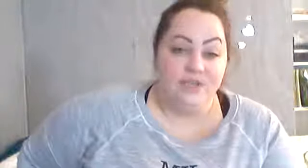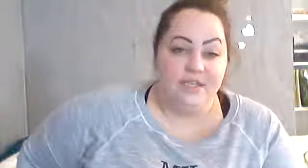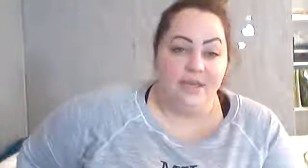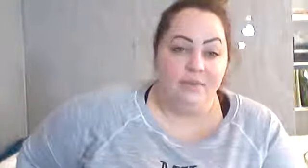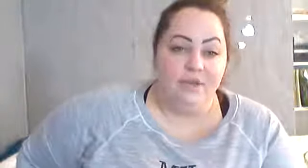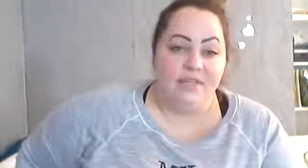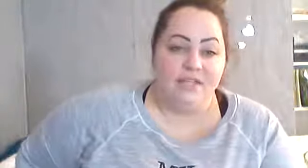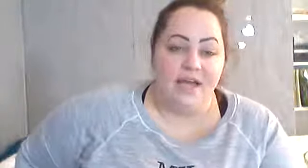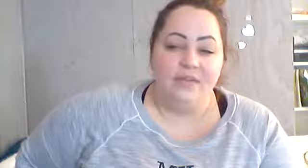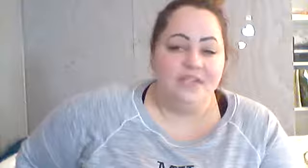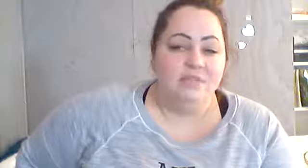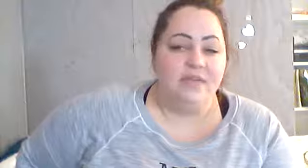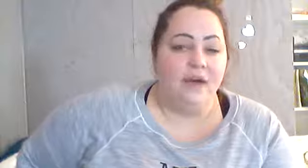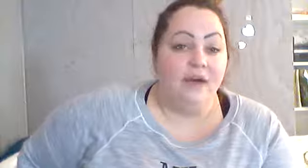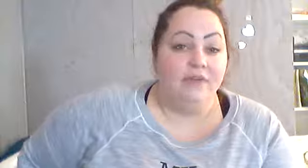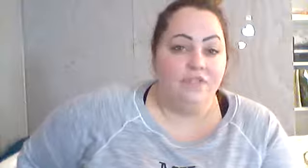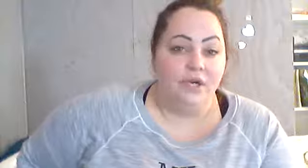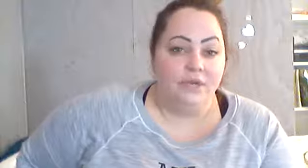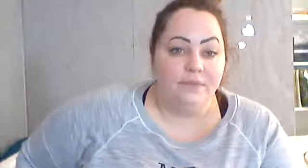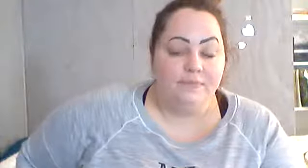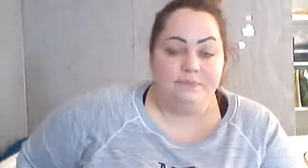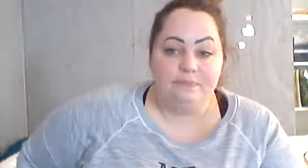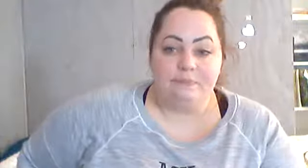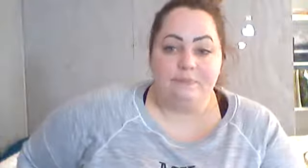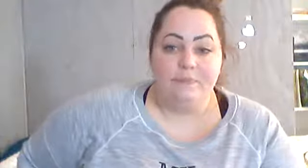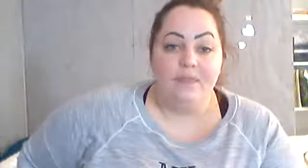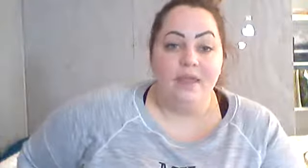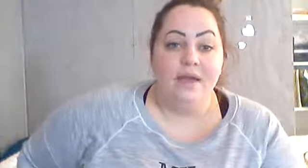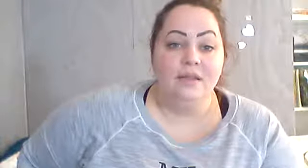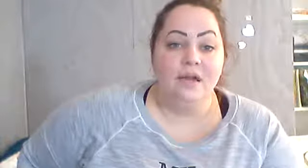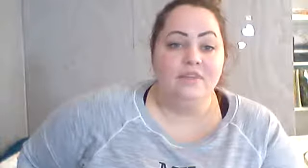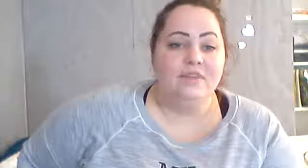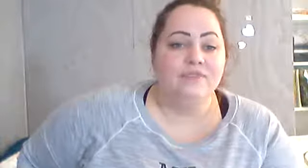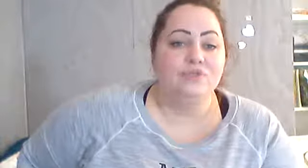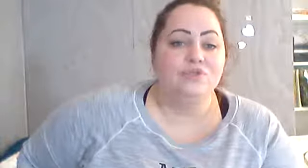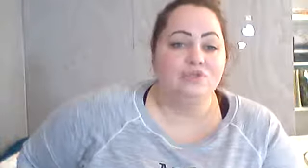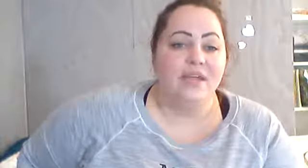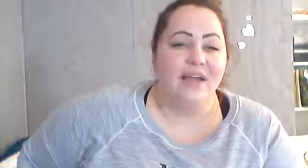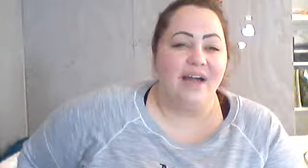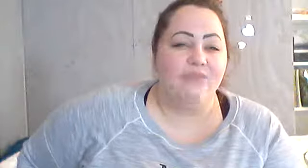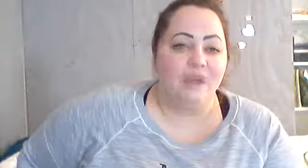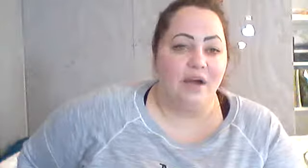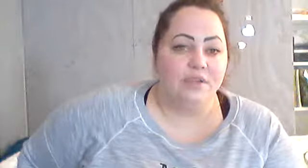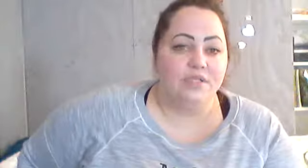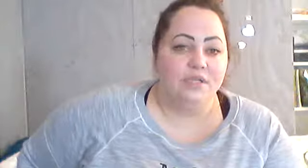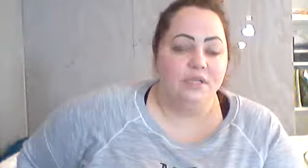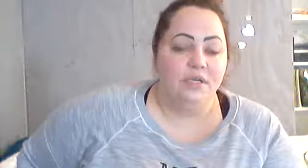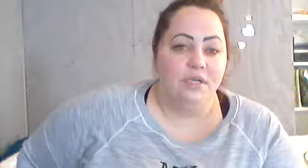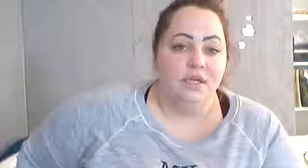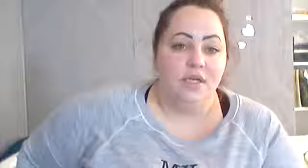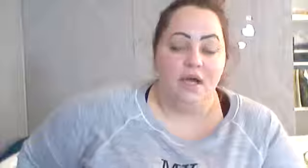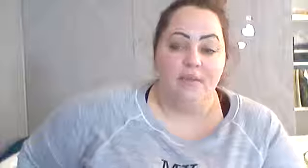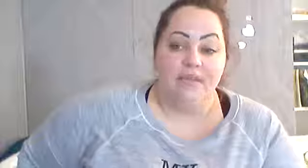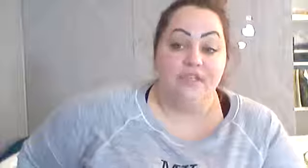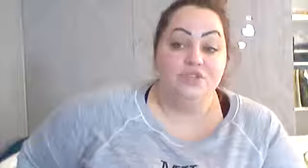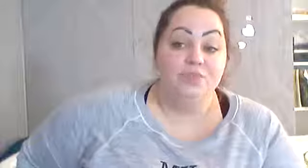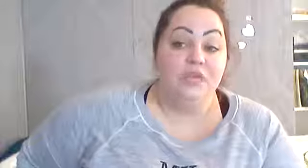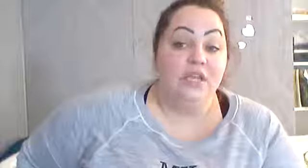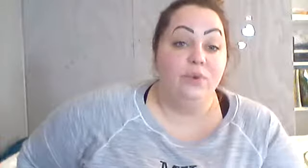the day because I don't like to be out after dark. And a lot of deaf socials are like after hours. Like there's a really great